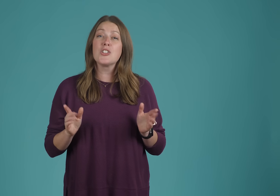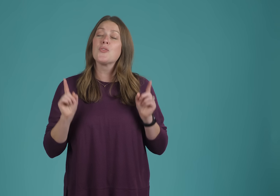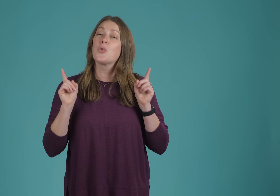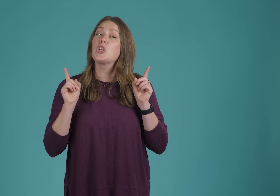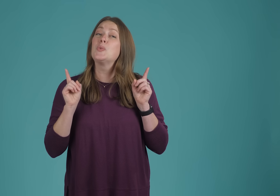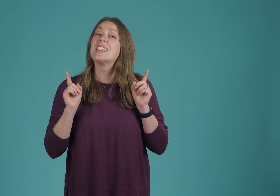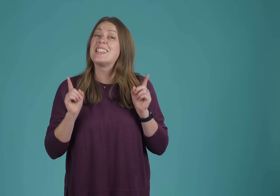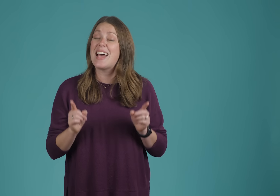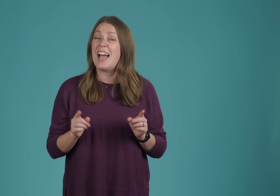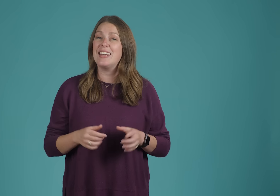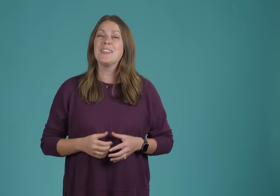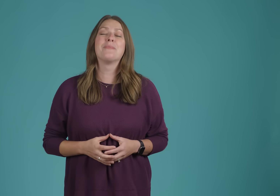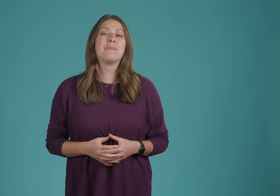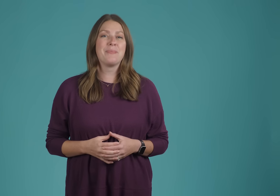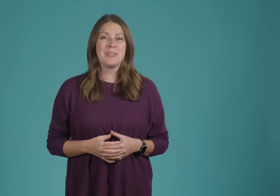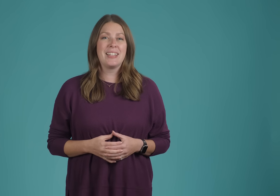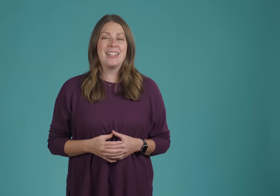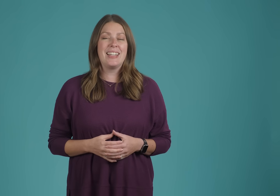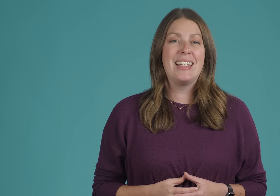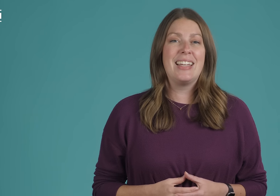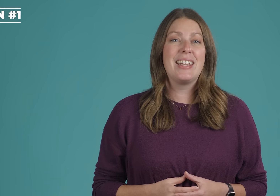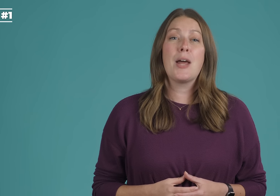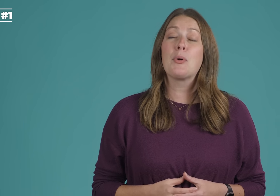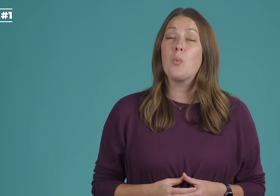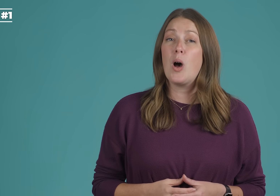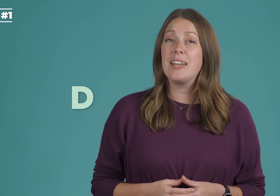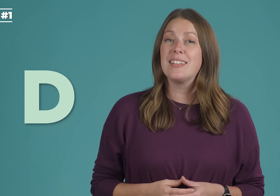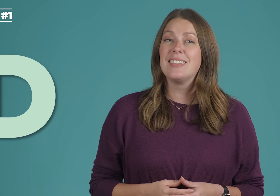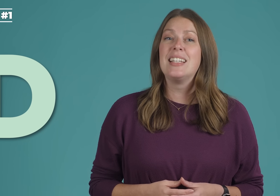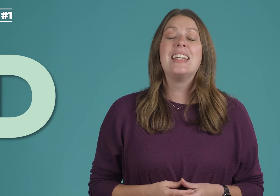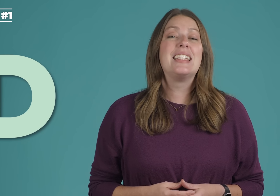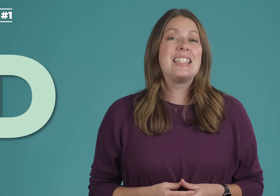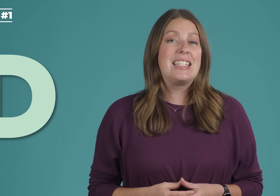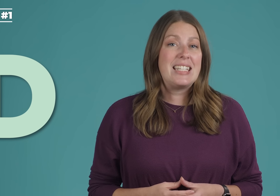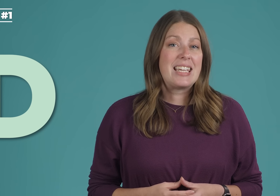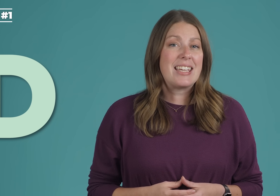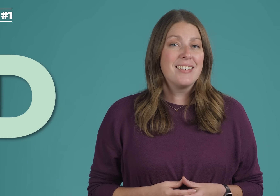for you to sign. Number 1, D.